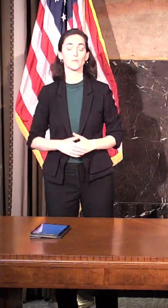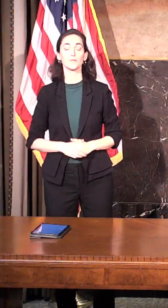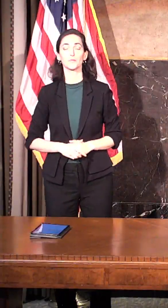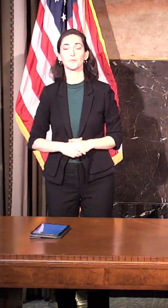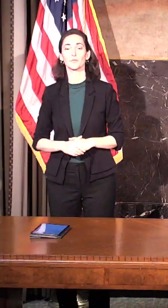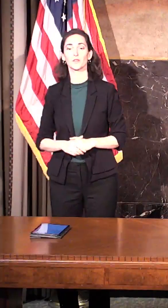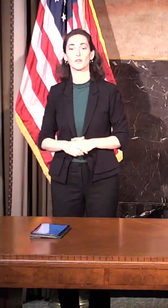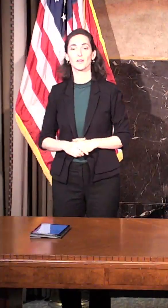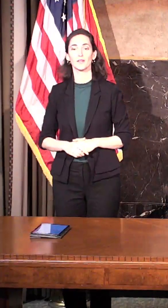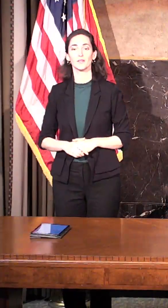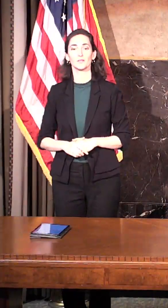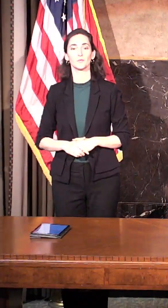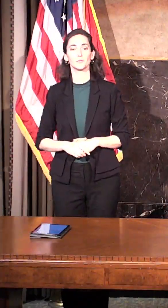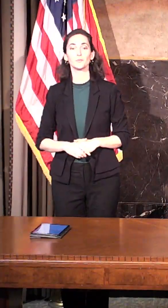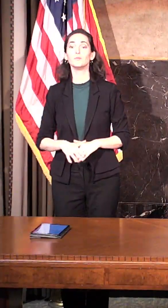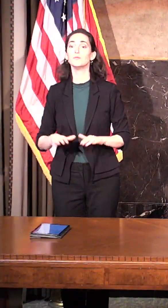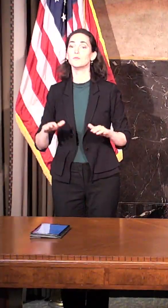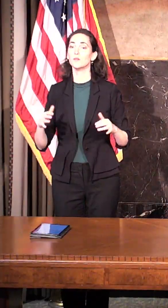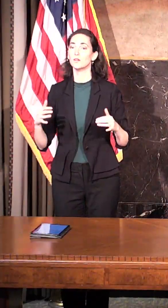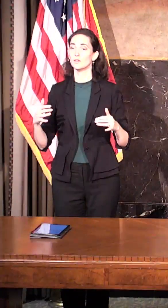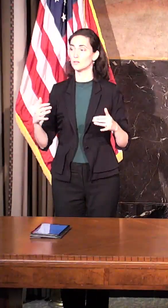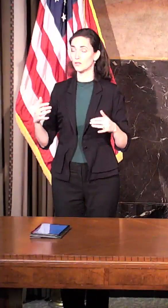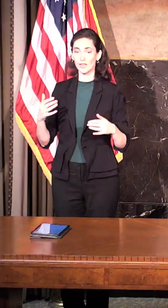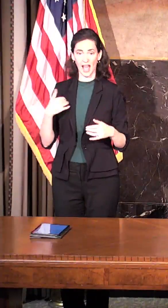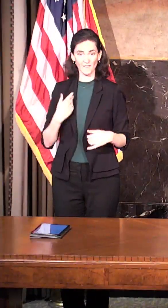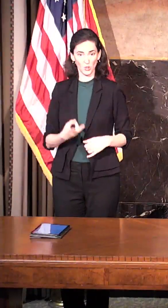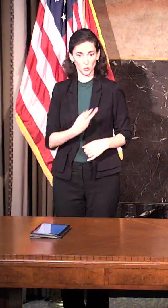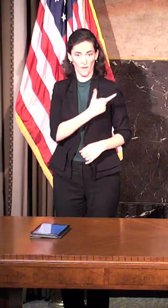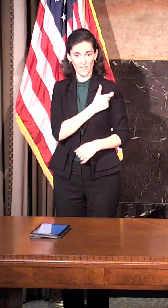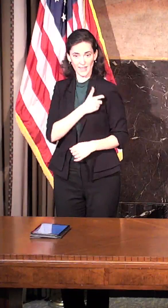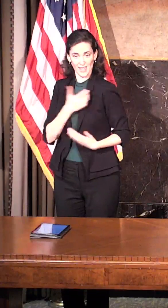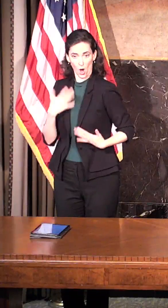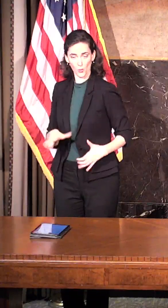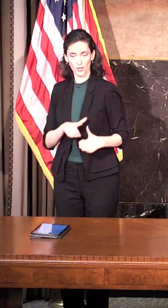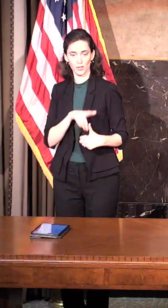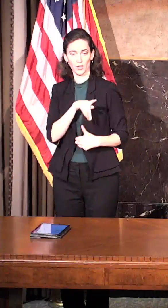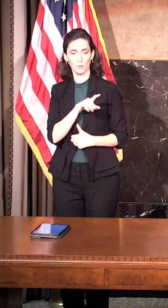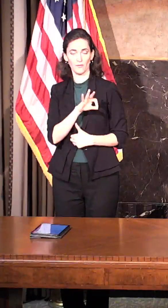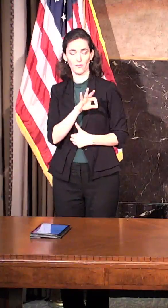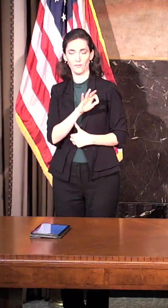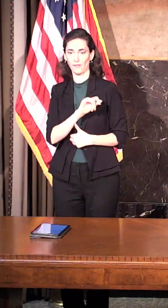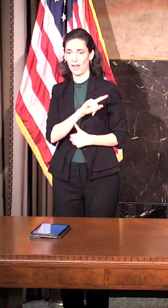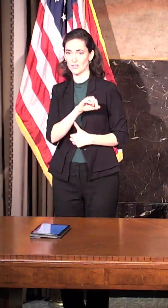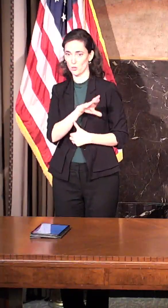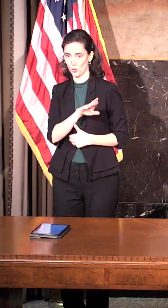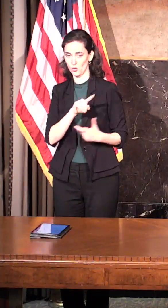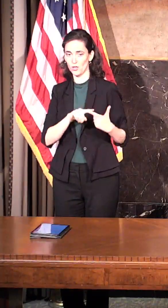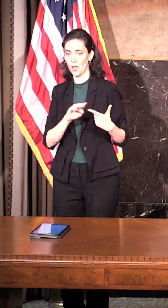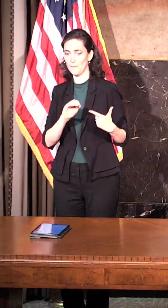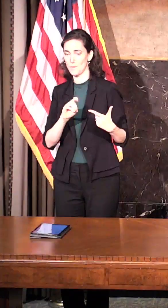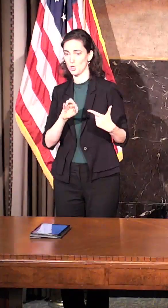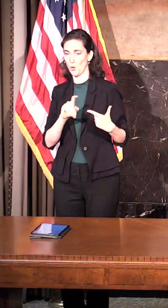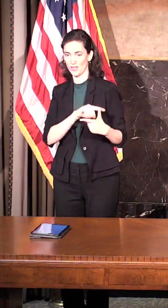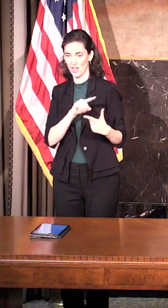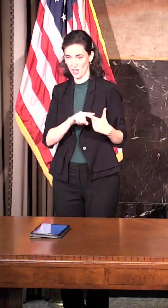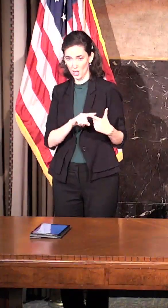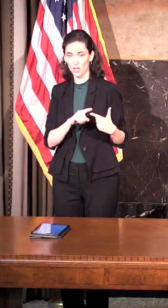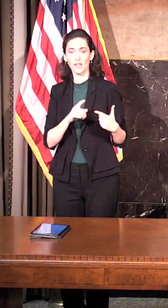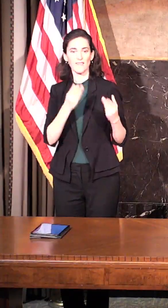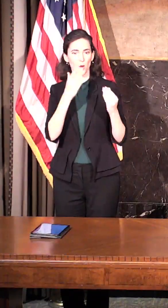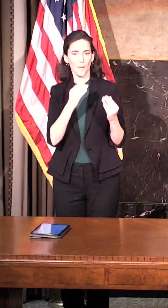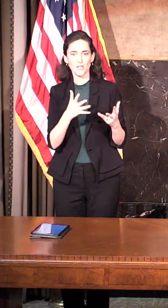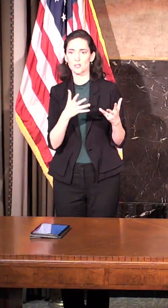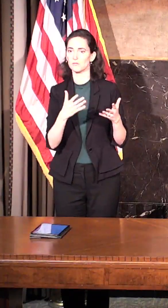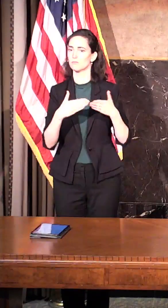the data that continues to come in on the existing 2 vaccines, the Pfizer and the Moderna, excuse me, continues to